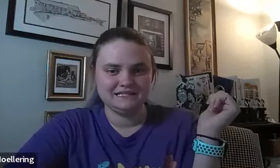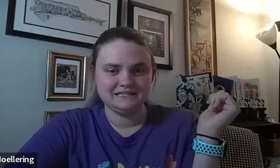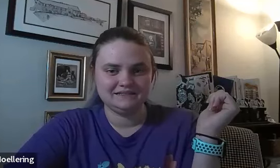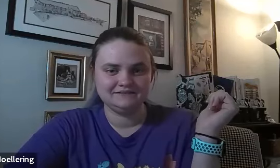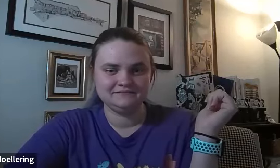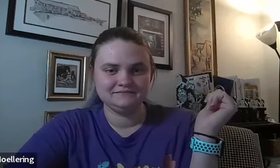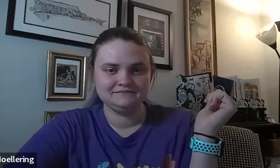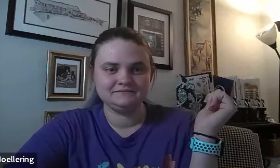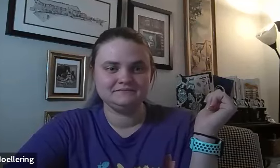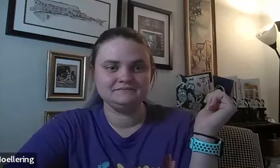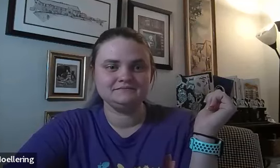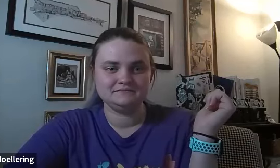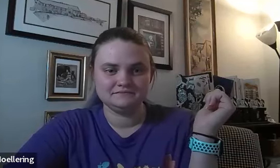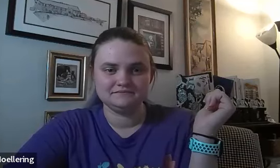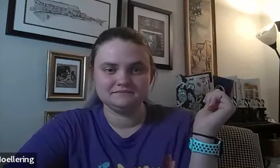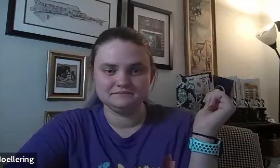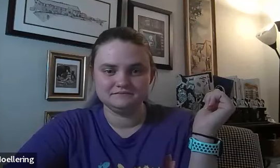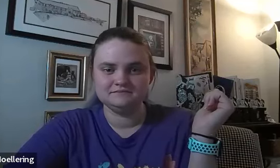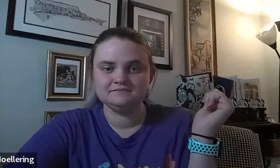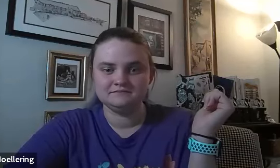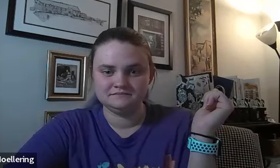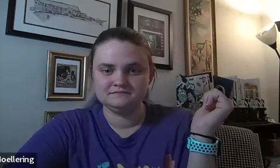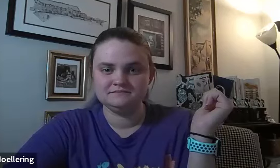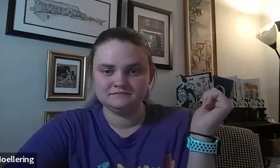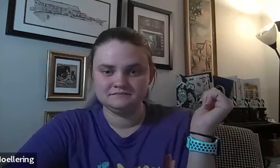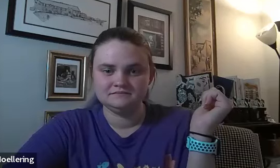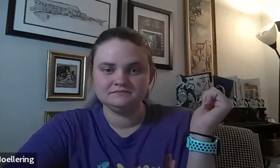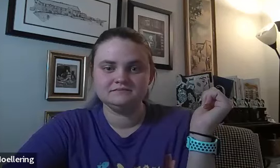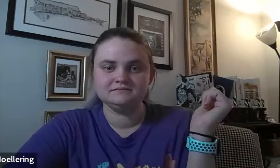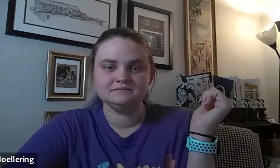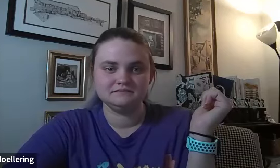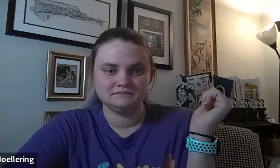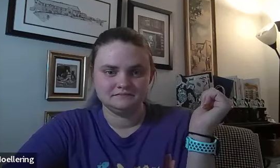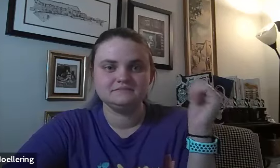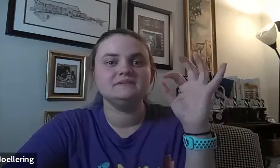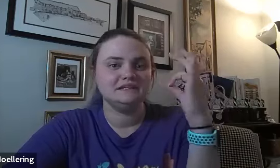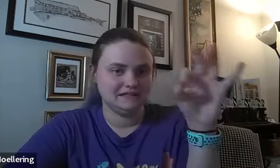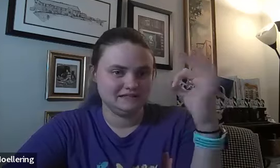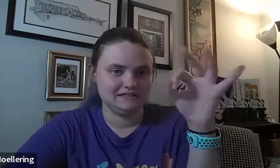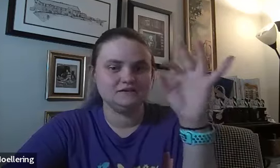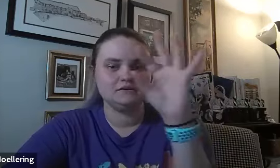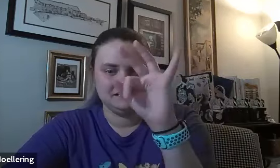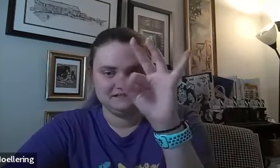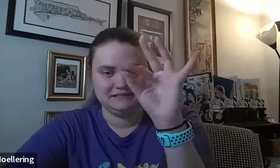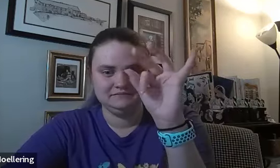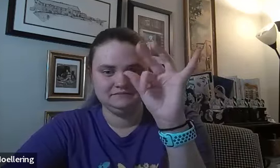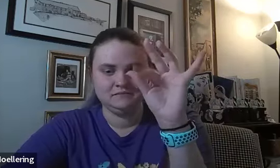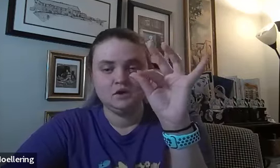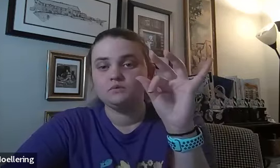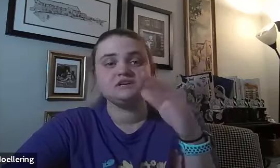19, 19 or 19, Whichever.